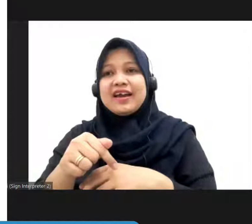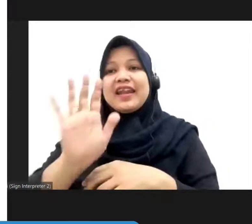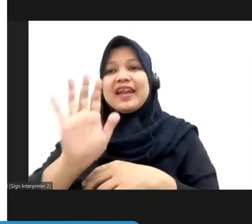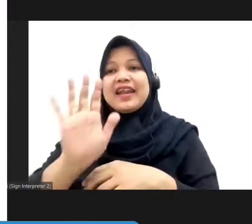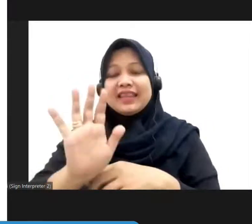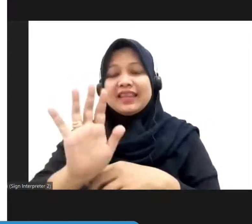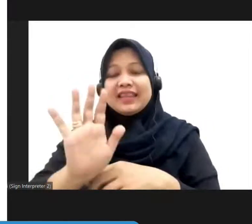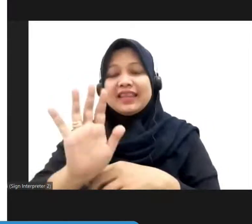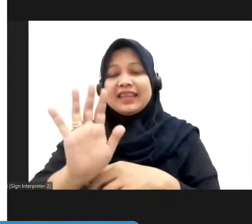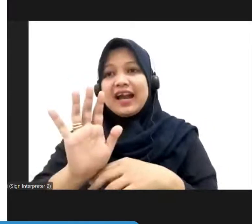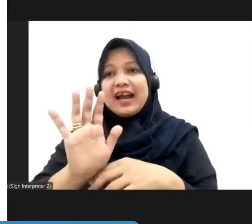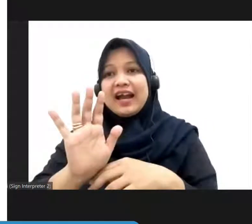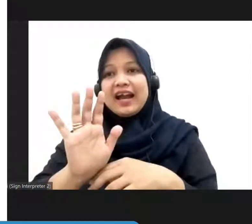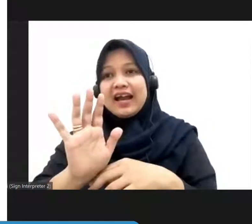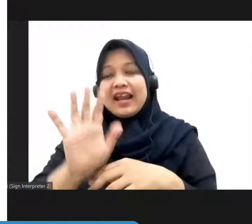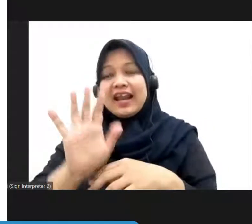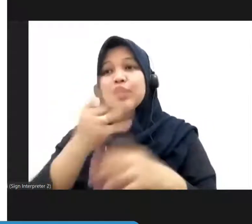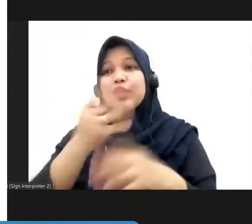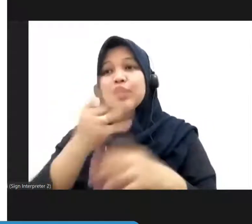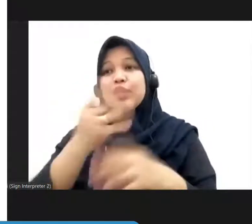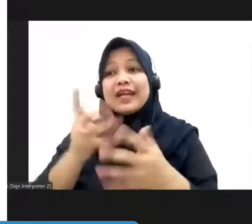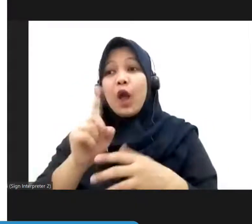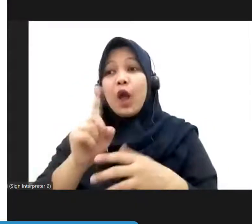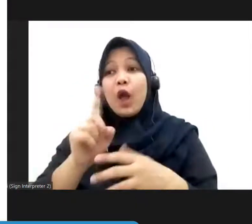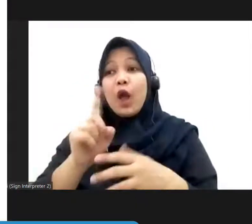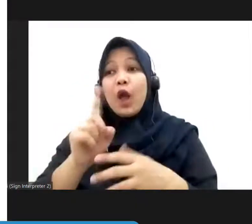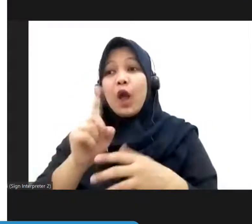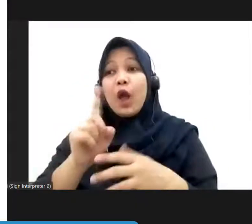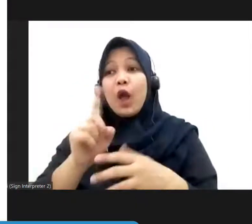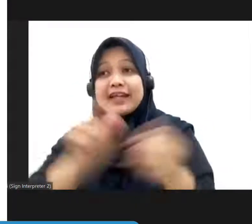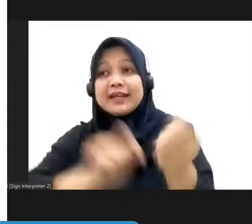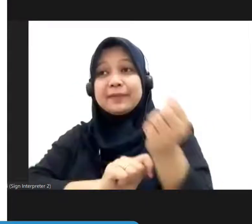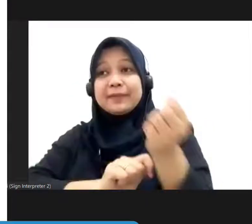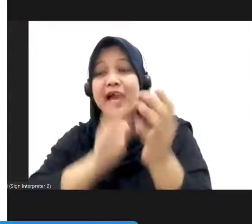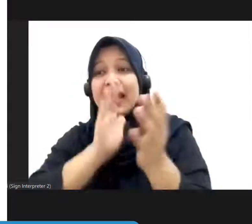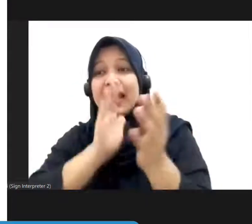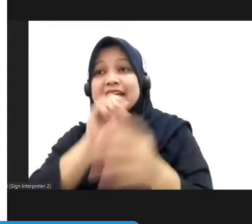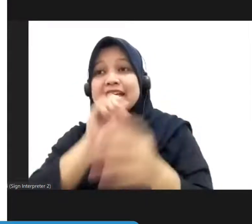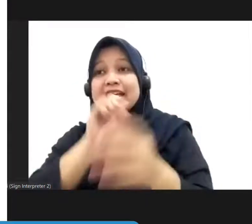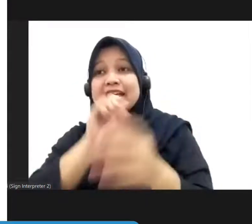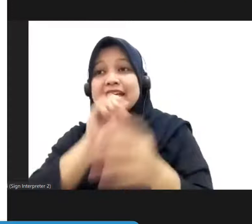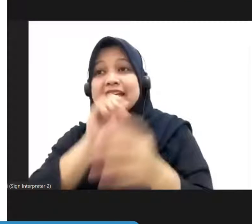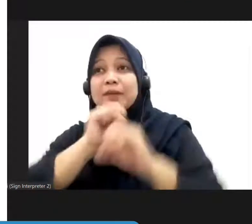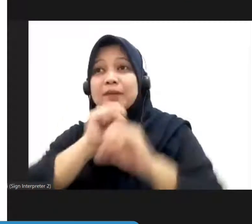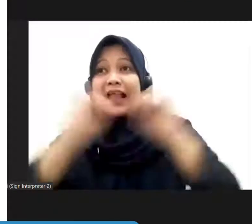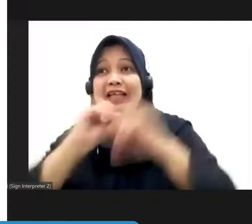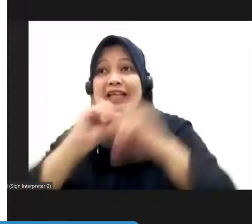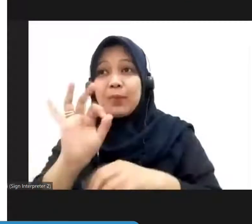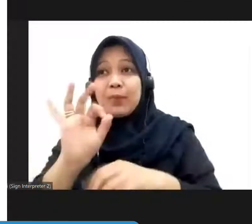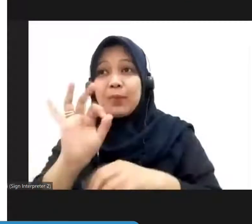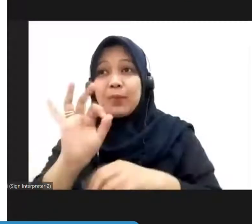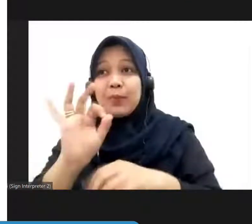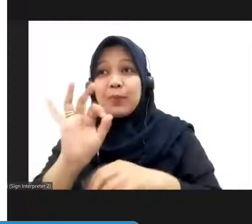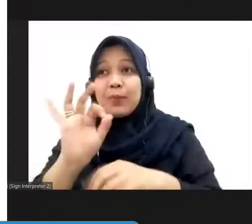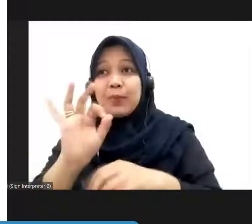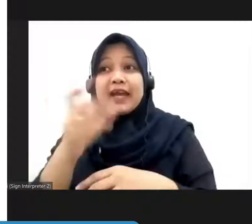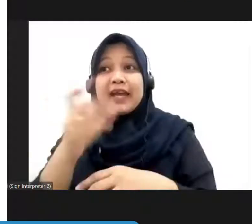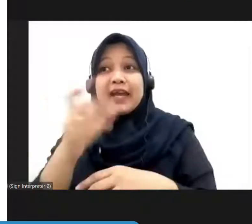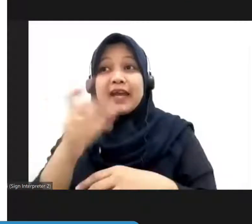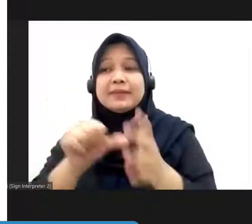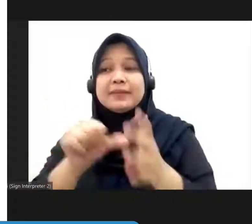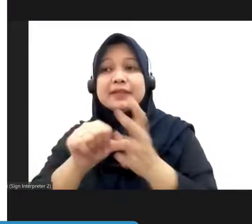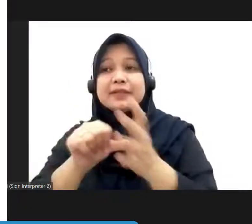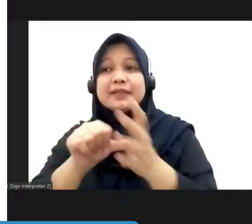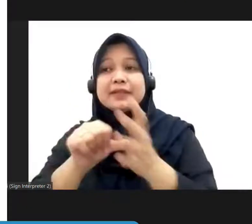to your questions as well. So we might do it that way. So then we can at the end come back to that in the